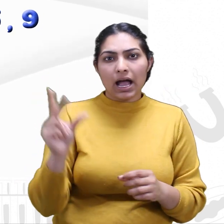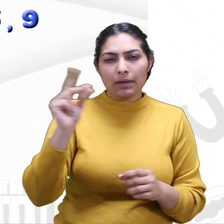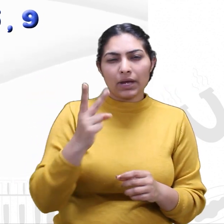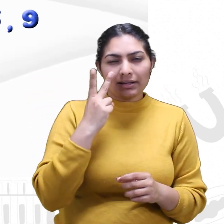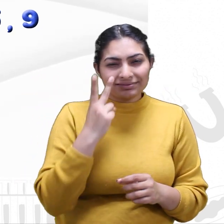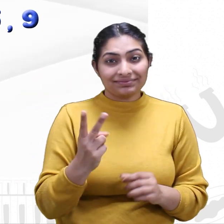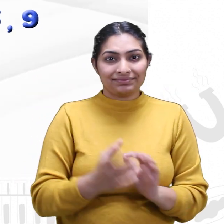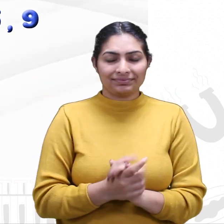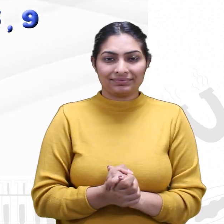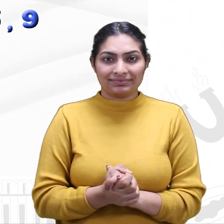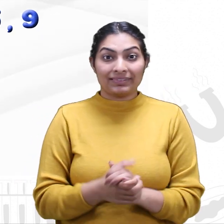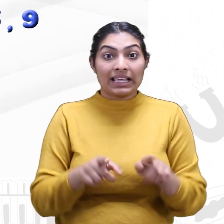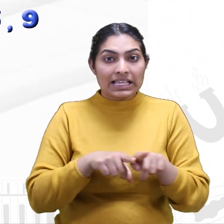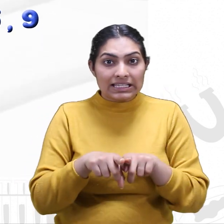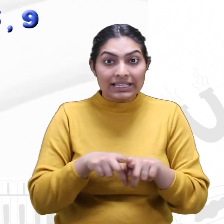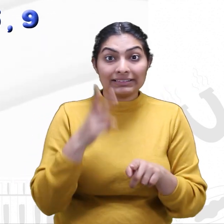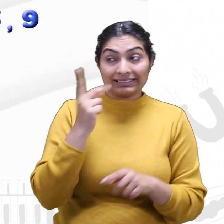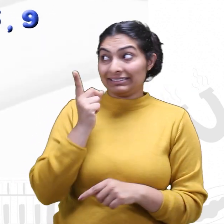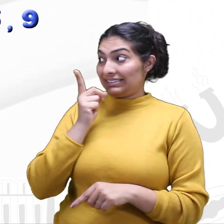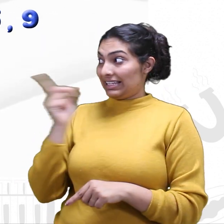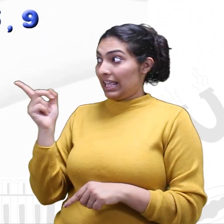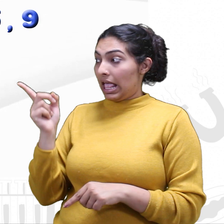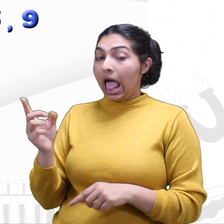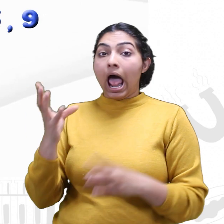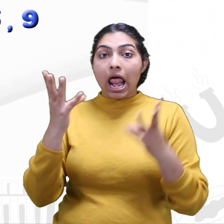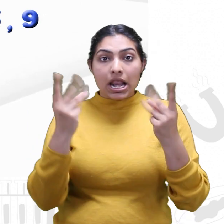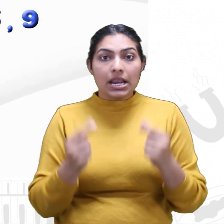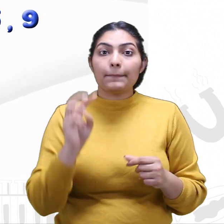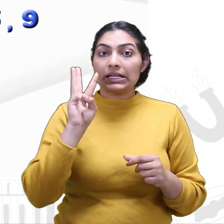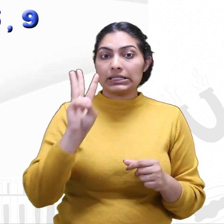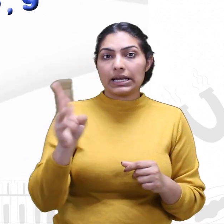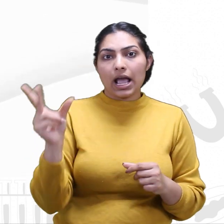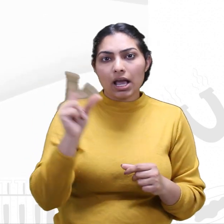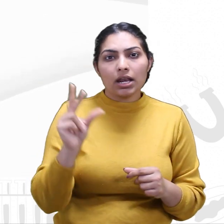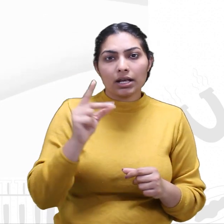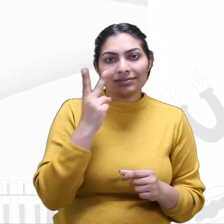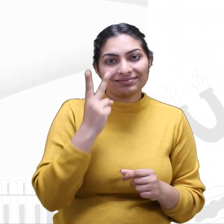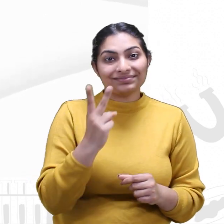It represents the most common or popular value in the given data.